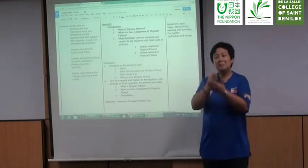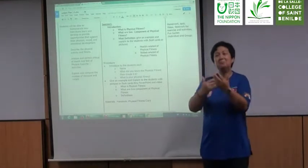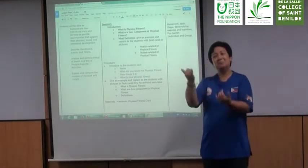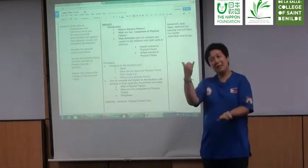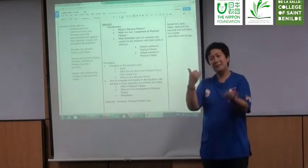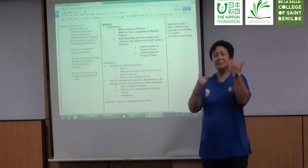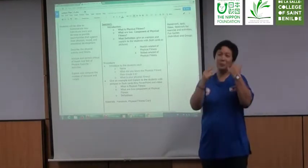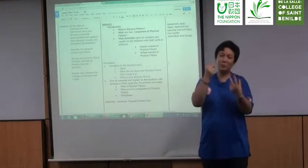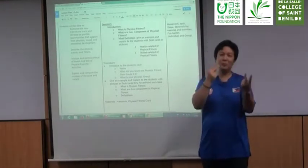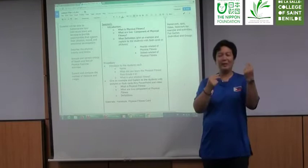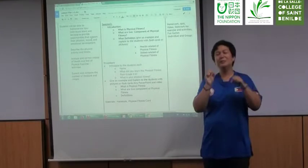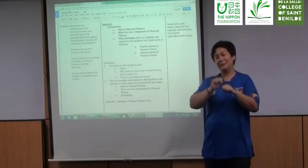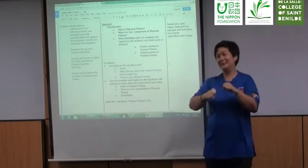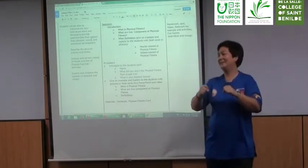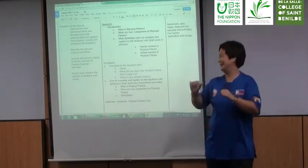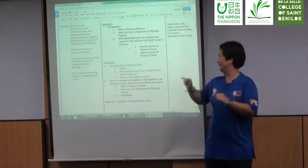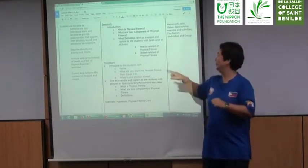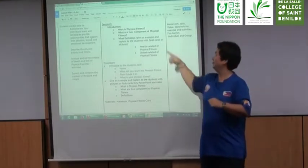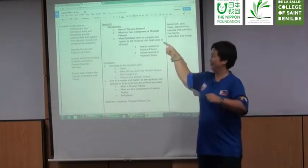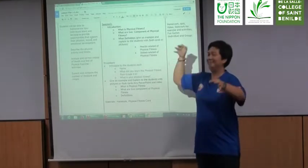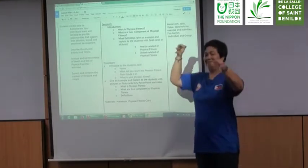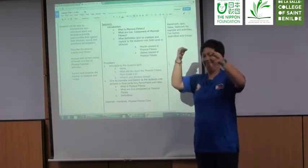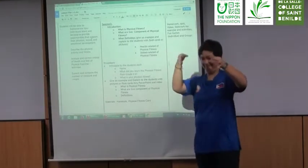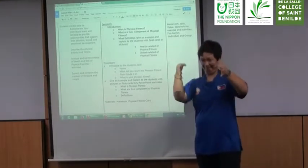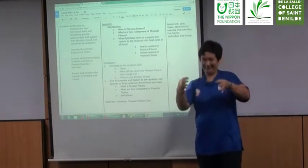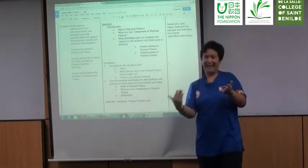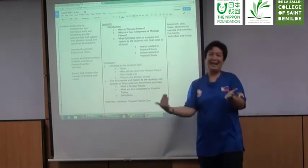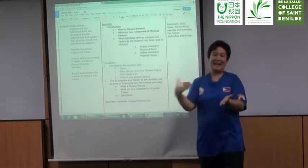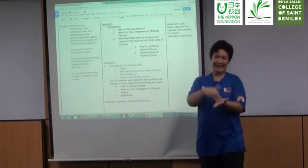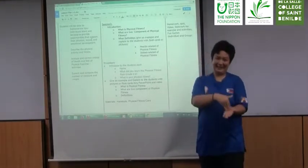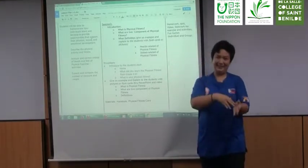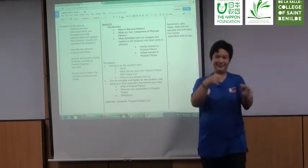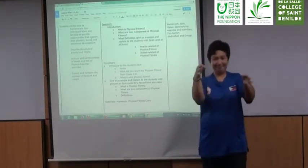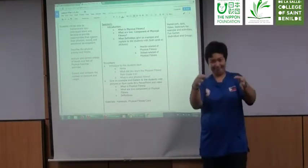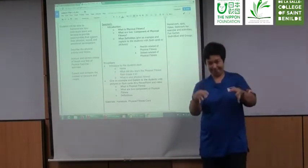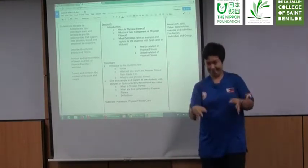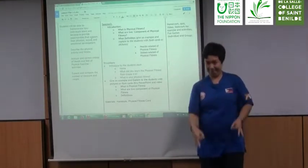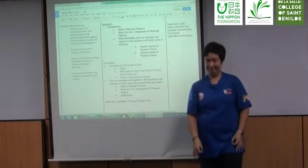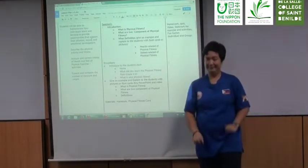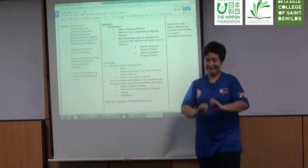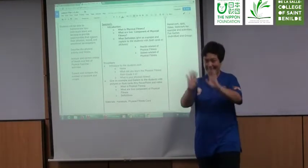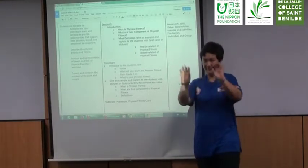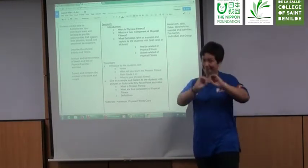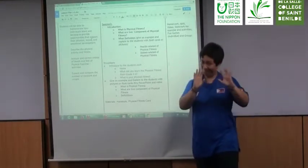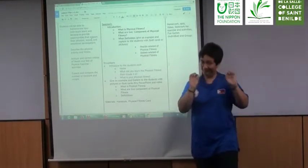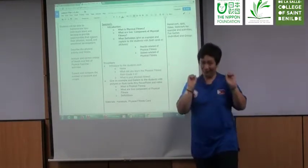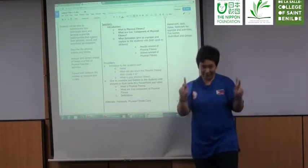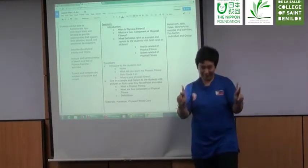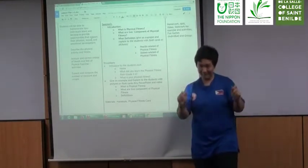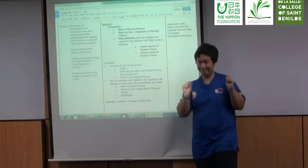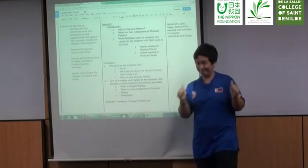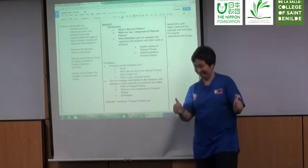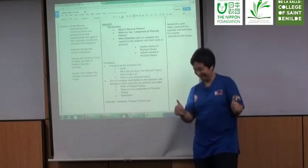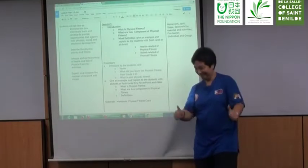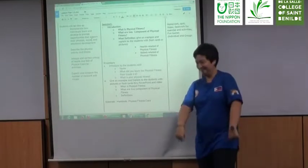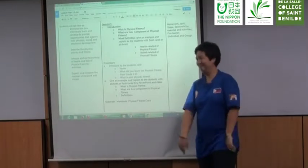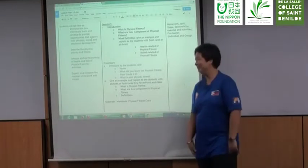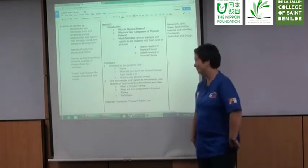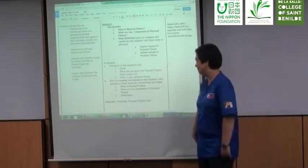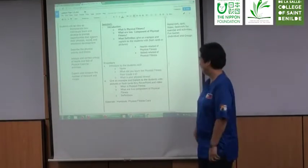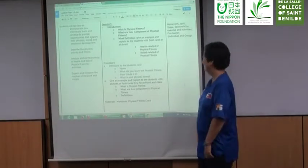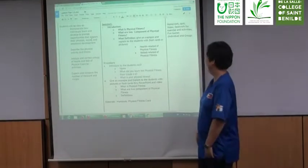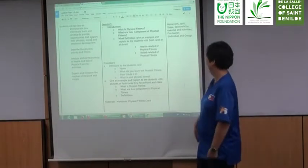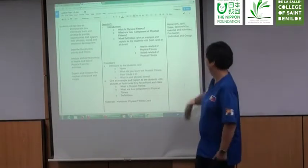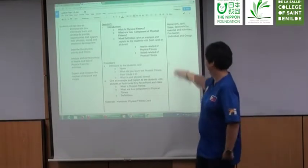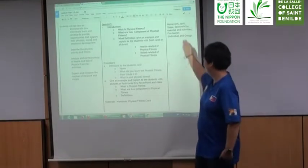I'll ask them in general if they have classes in the past, in their elementary school years, and then if not,